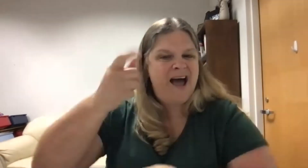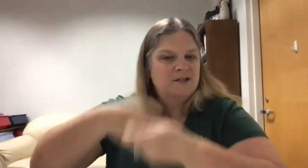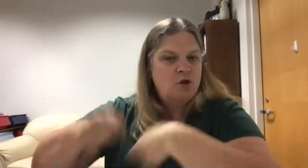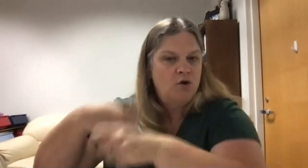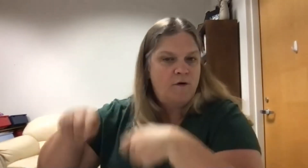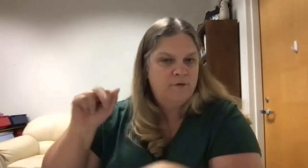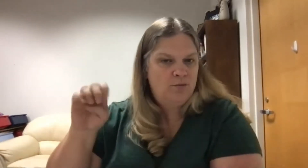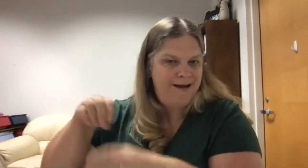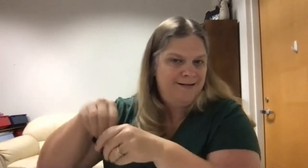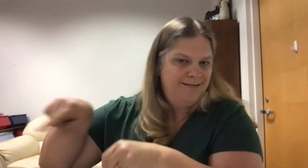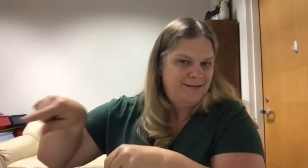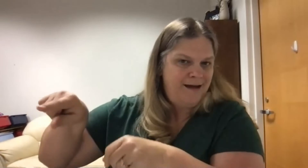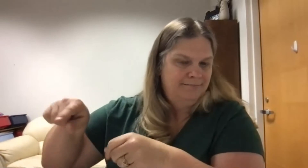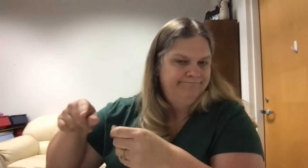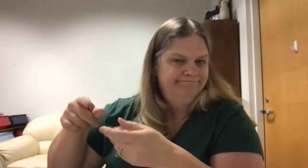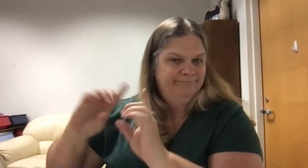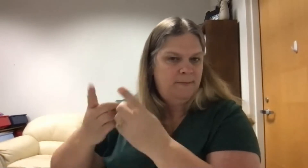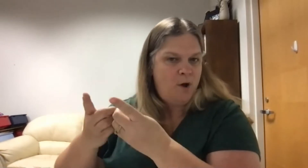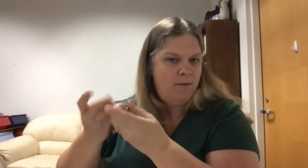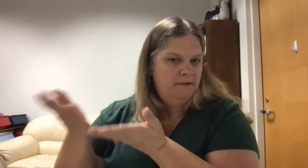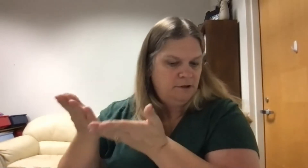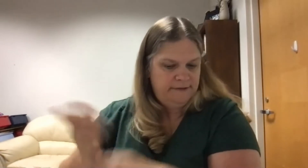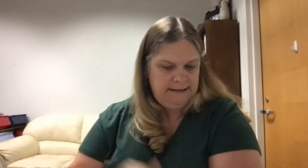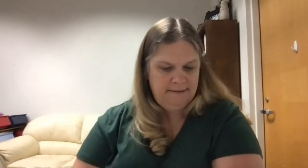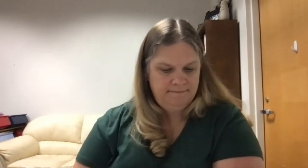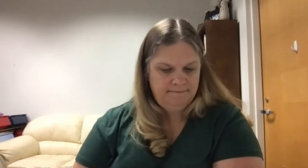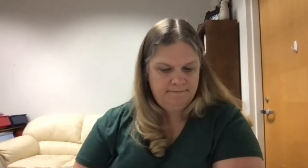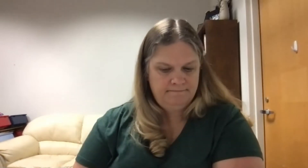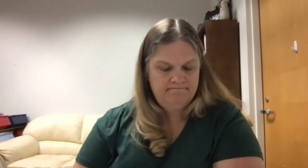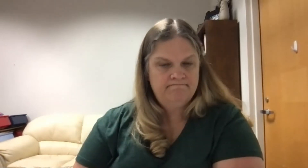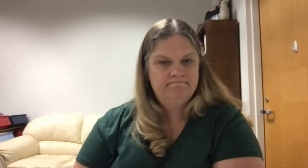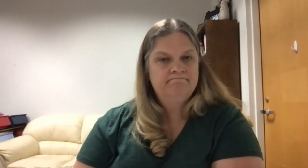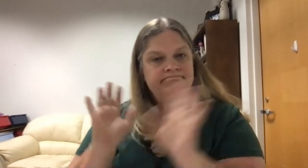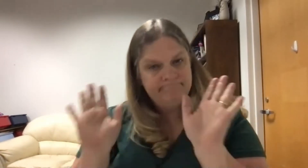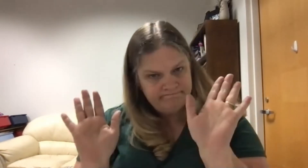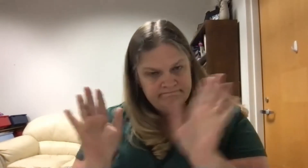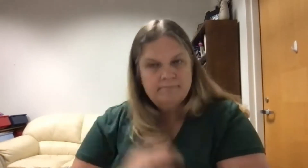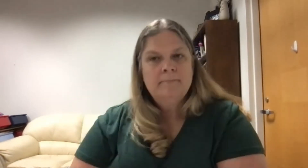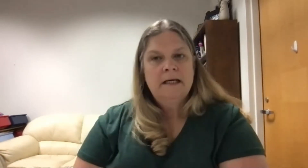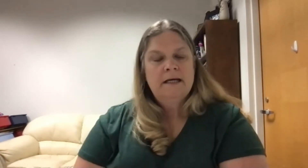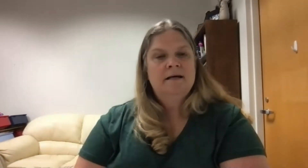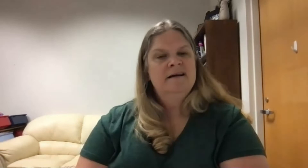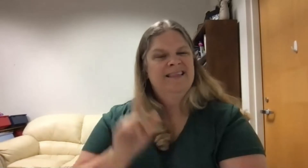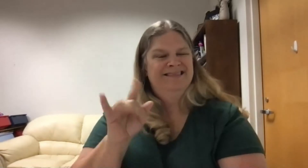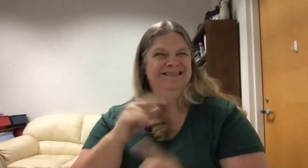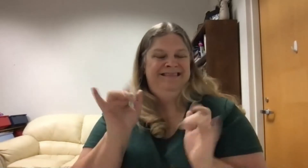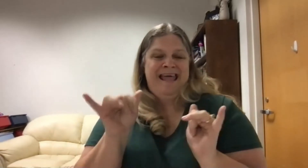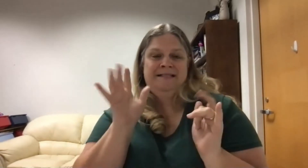span. There's a high turnover rate in that particular department of services.